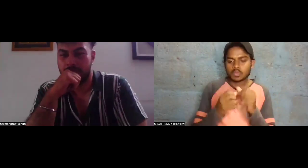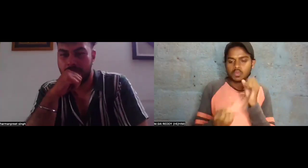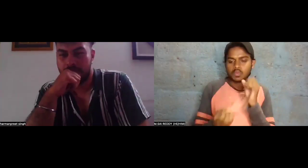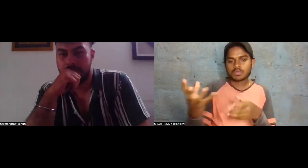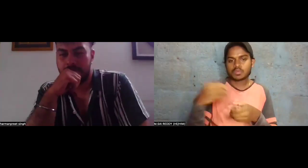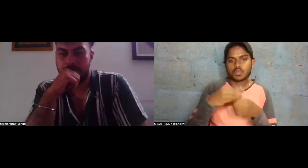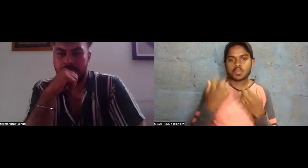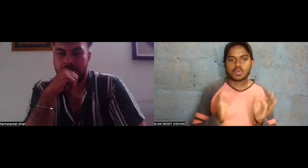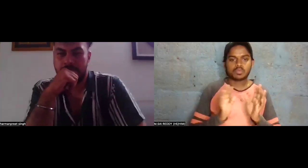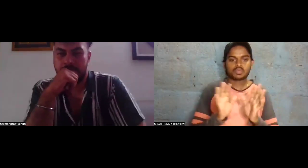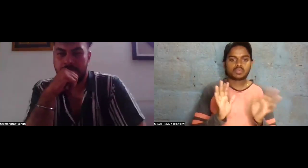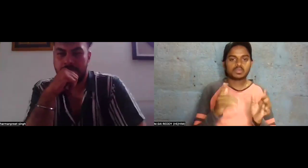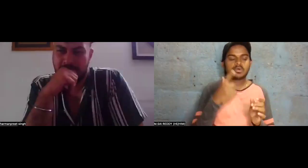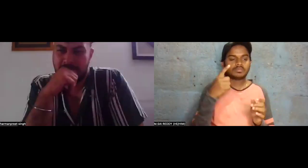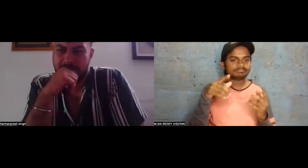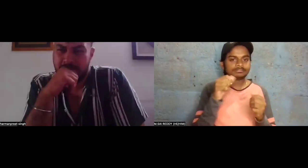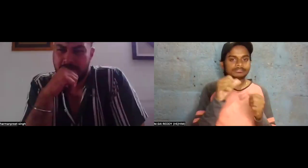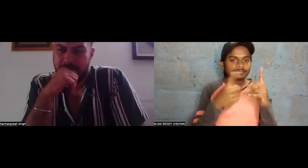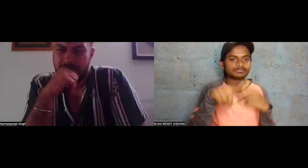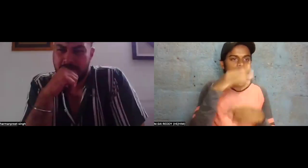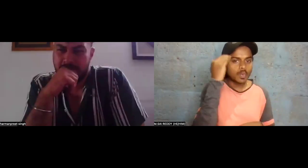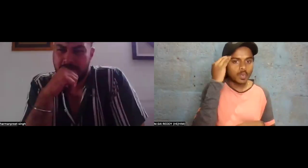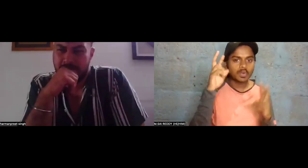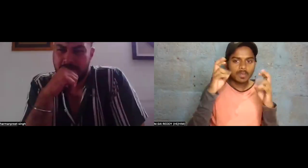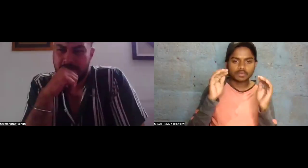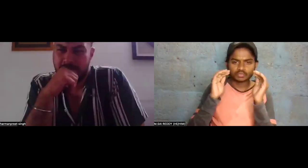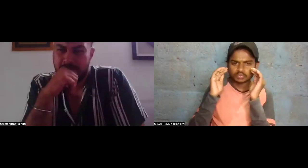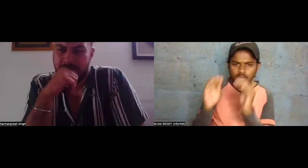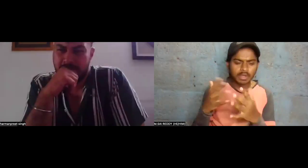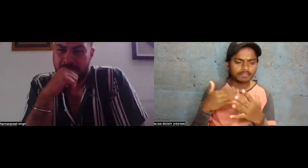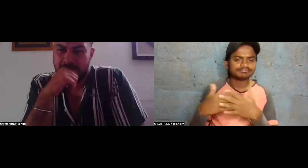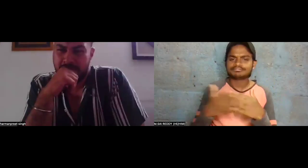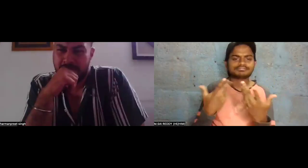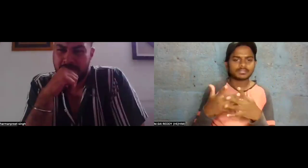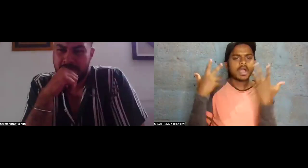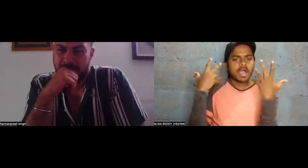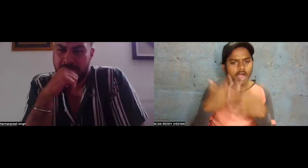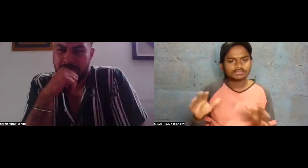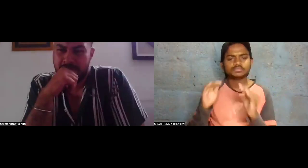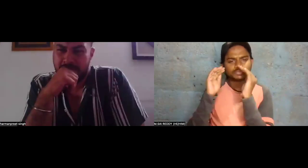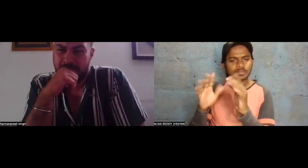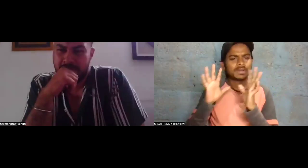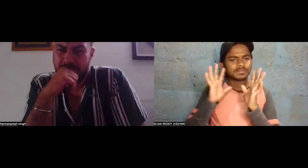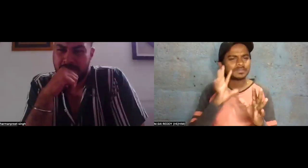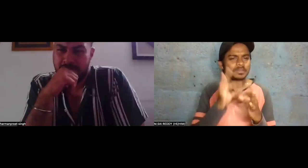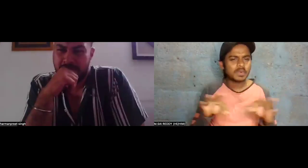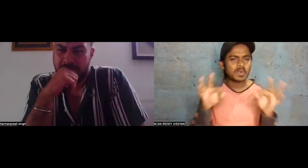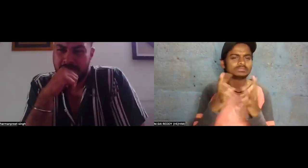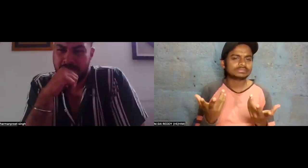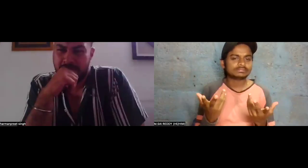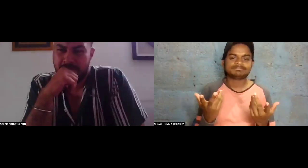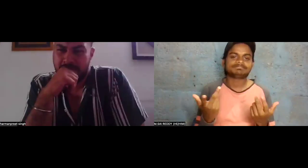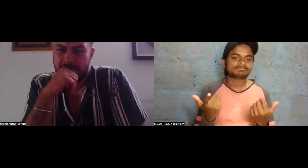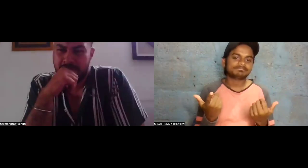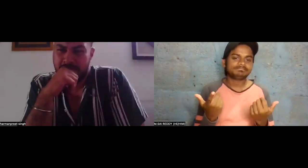to, and they are just, uh, things which they tell me and the words which are being used